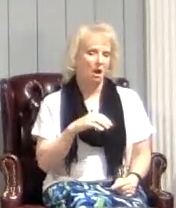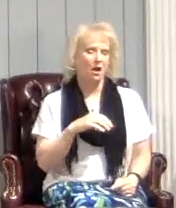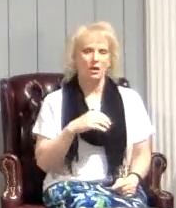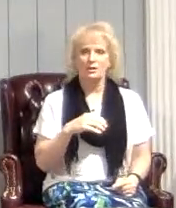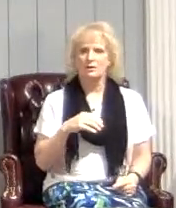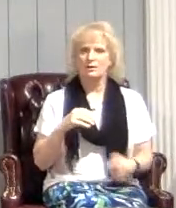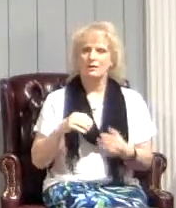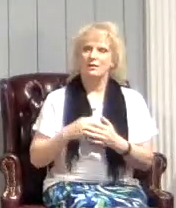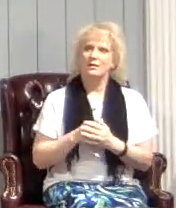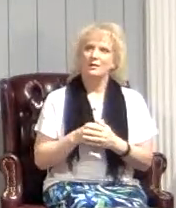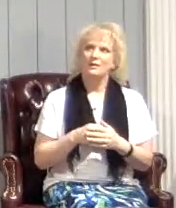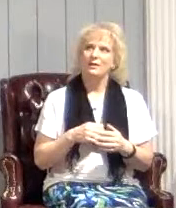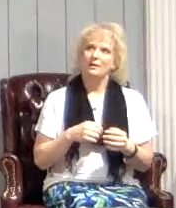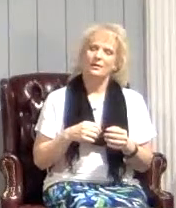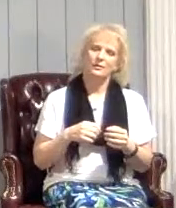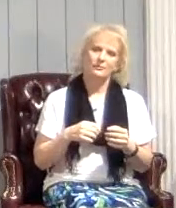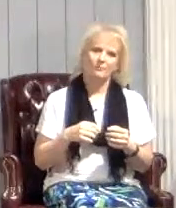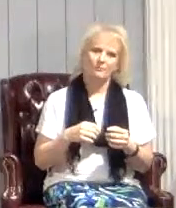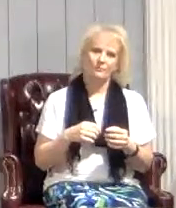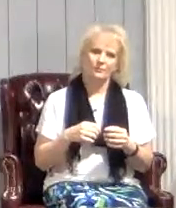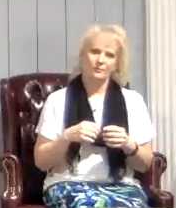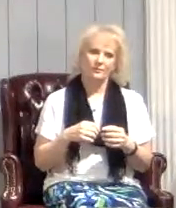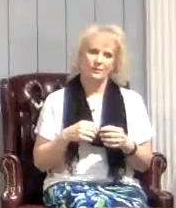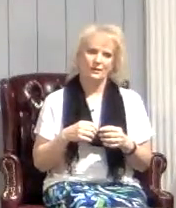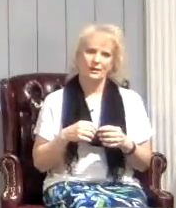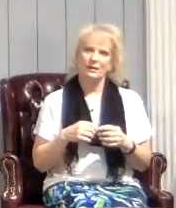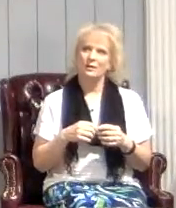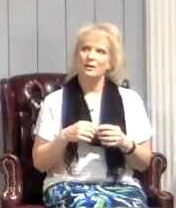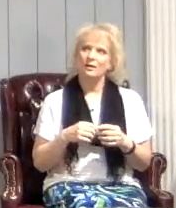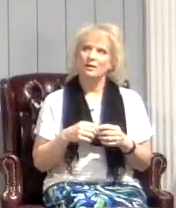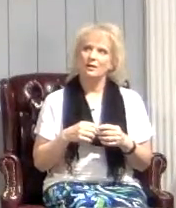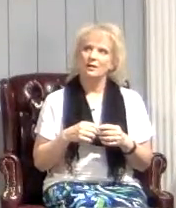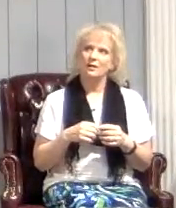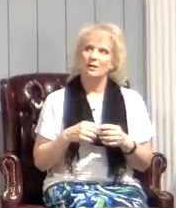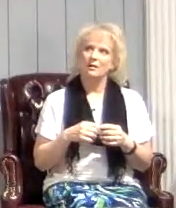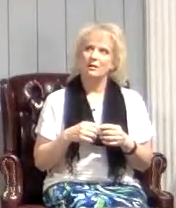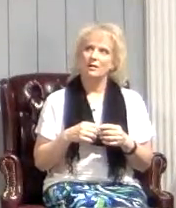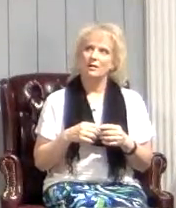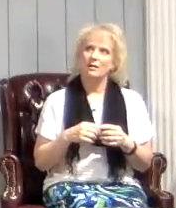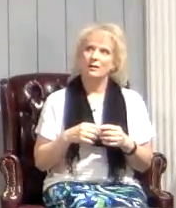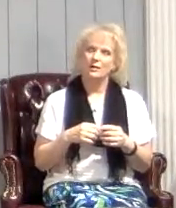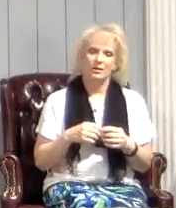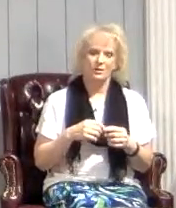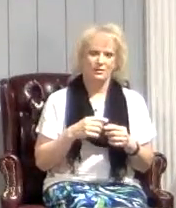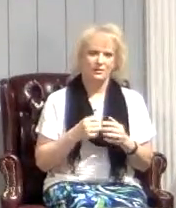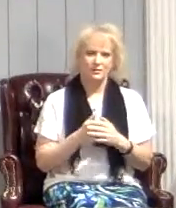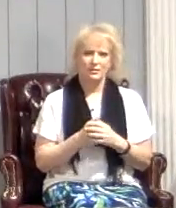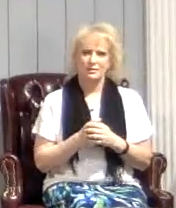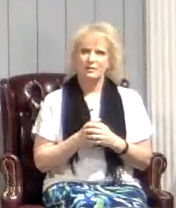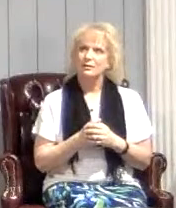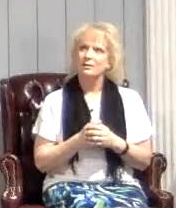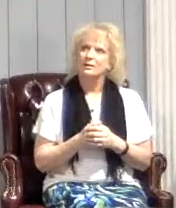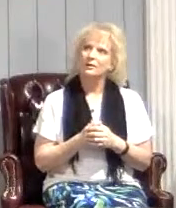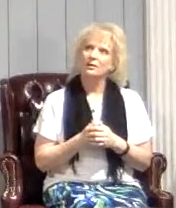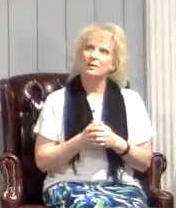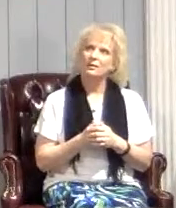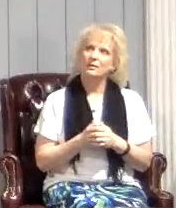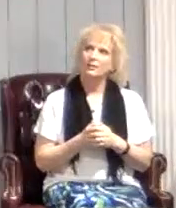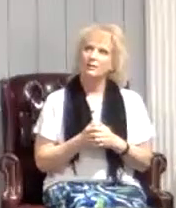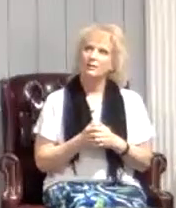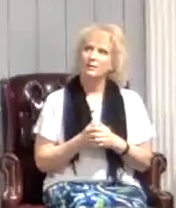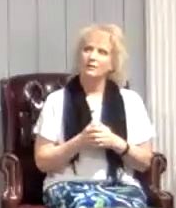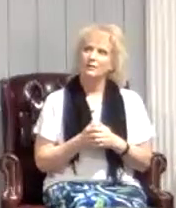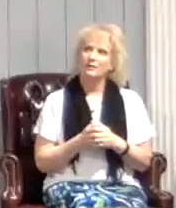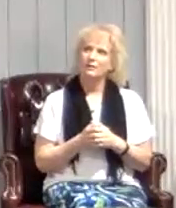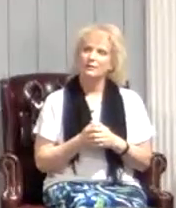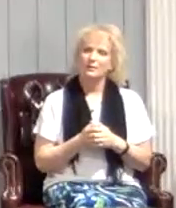we fix something. So when they say Ford, fix or repair daily, that's not a Ford. It's a,